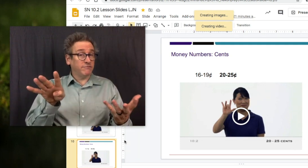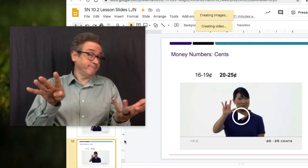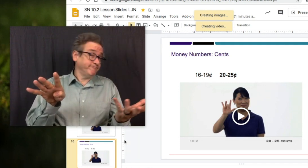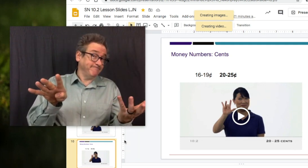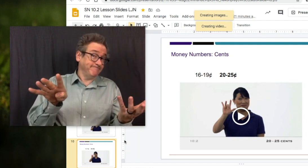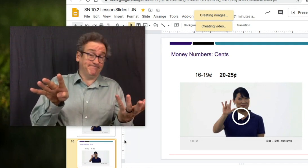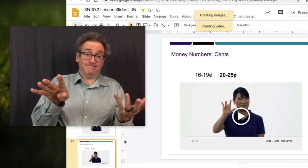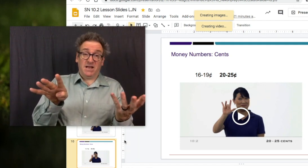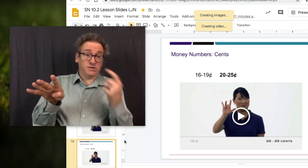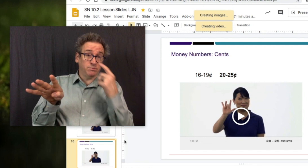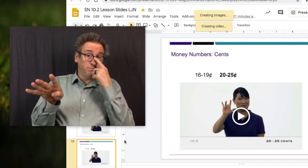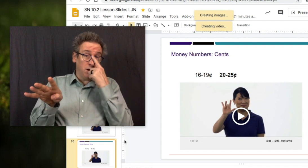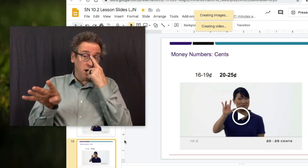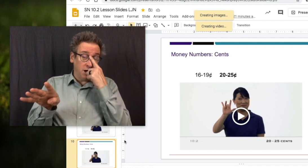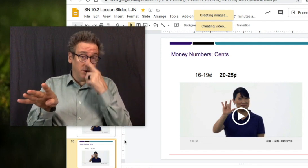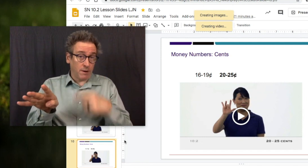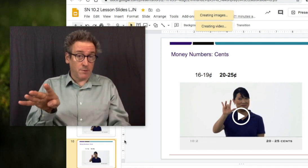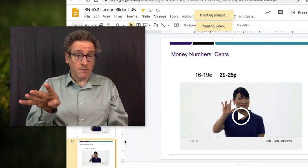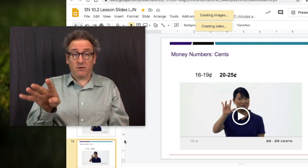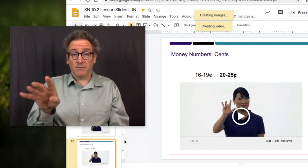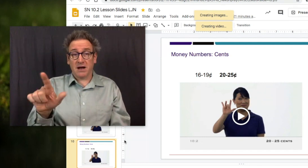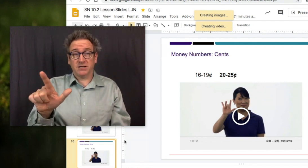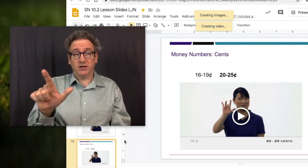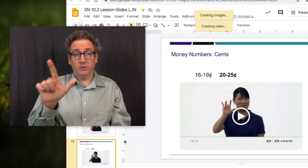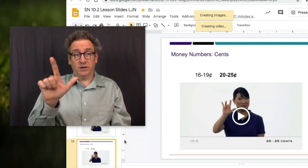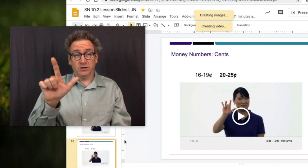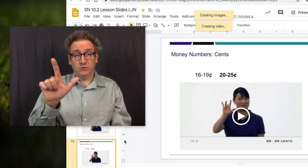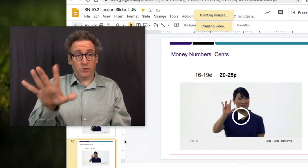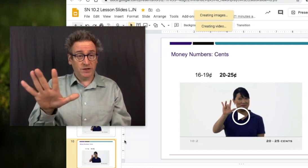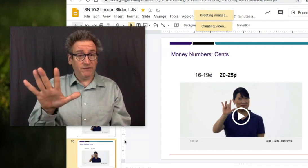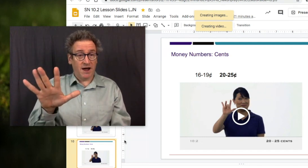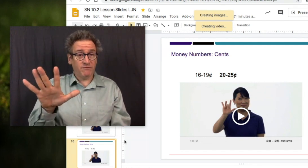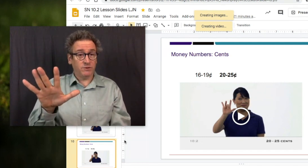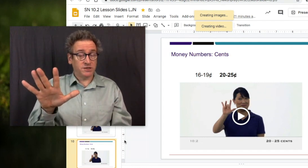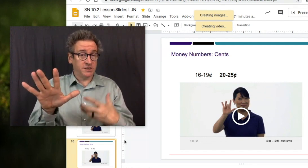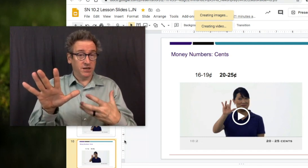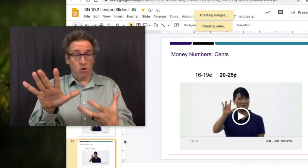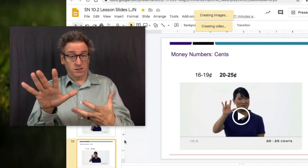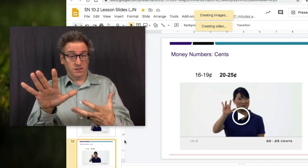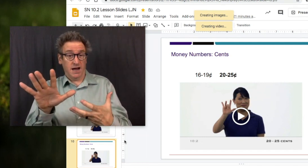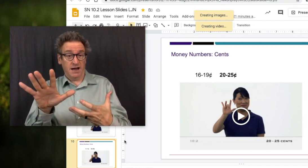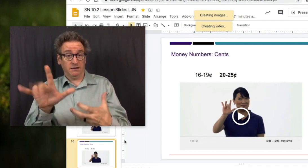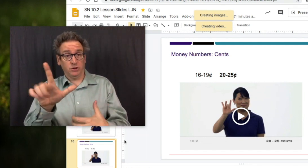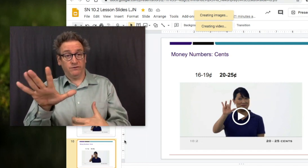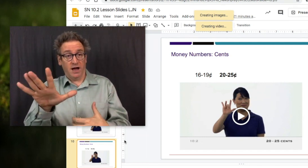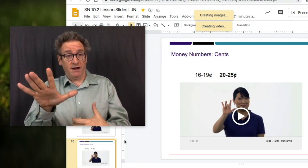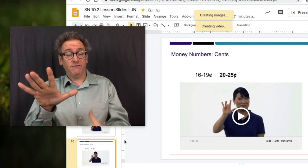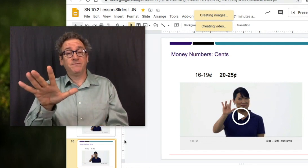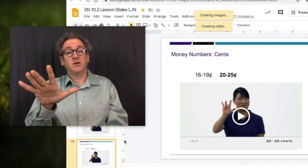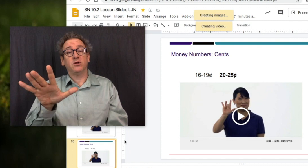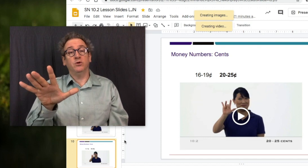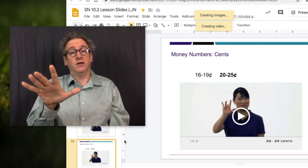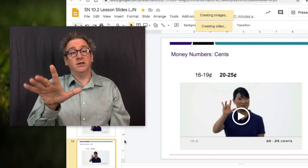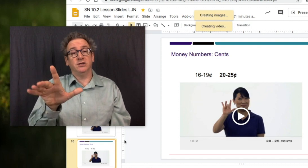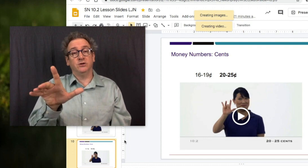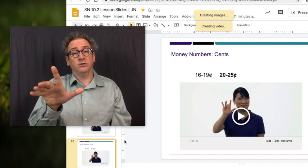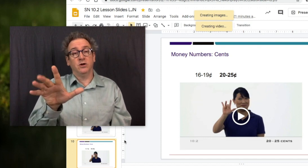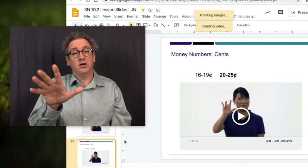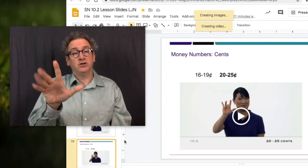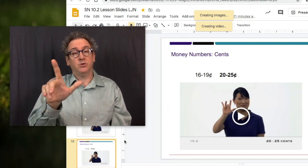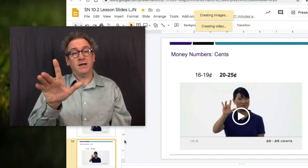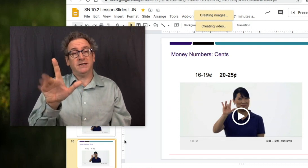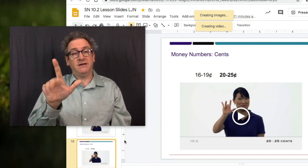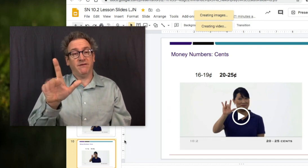25. As you probably remember from counting, you can do 25, which is the old style, 2-5. You can